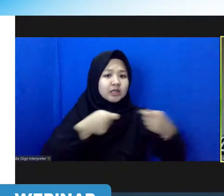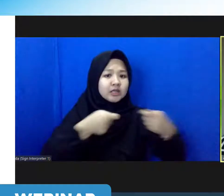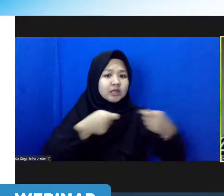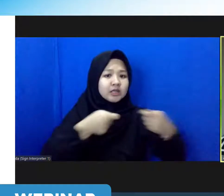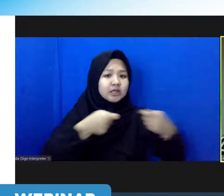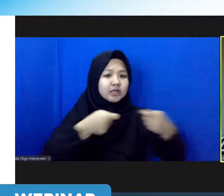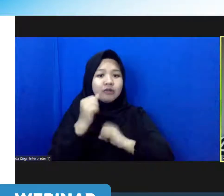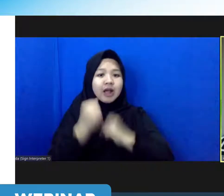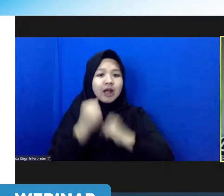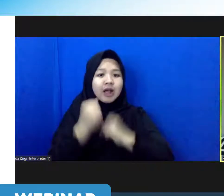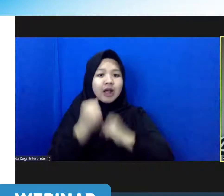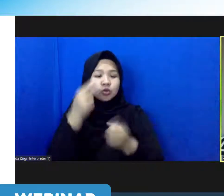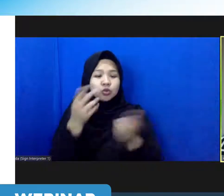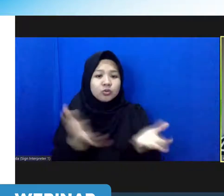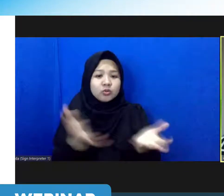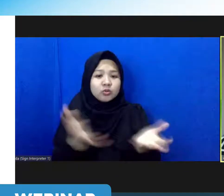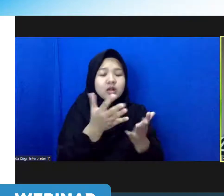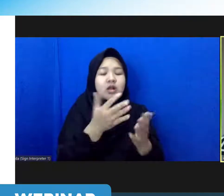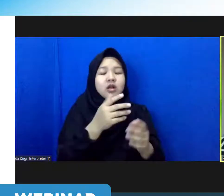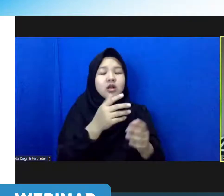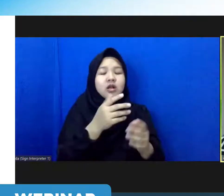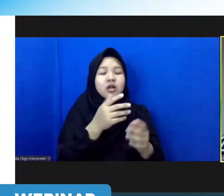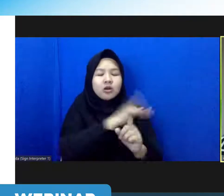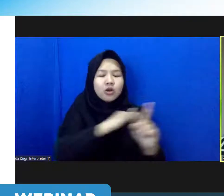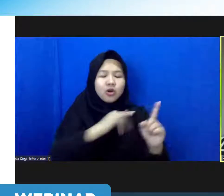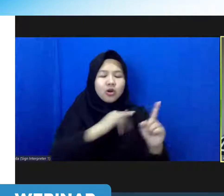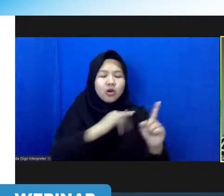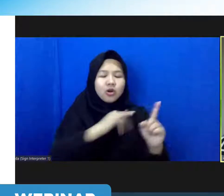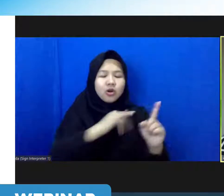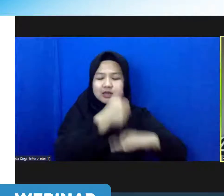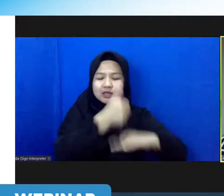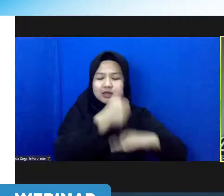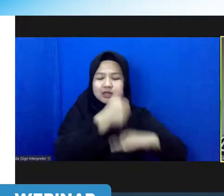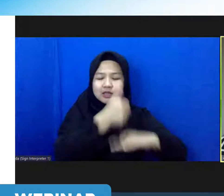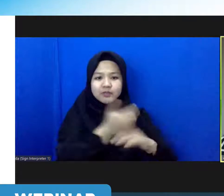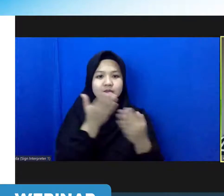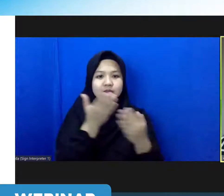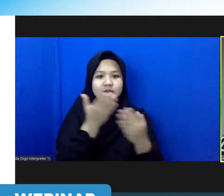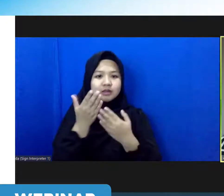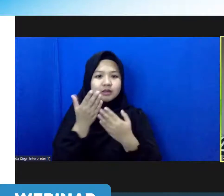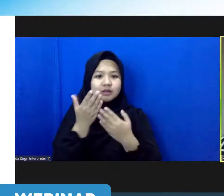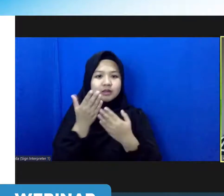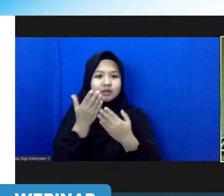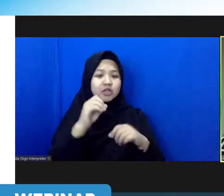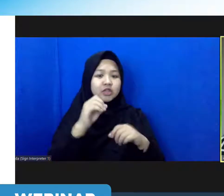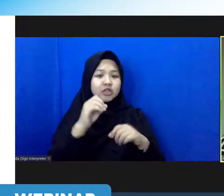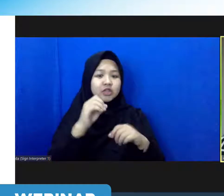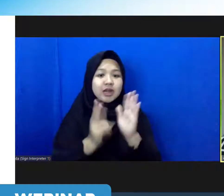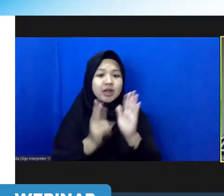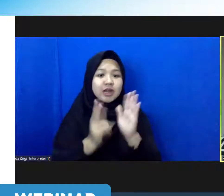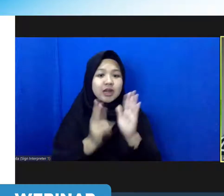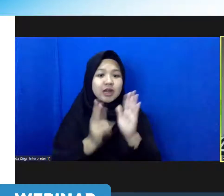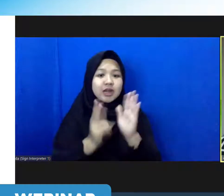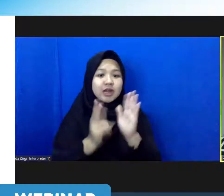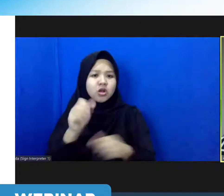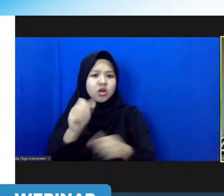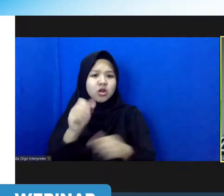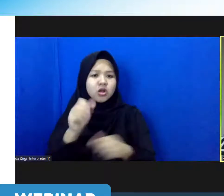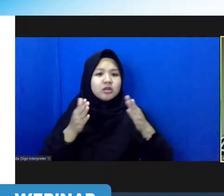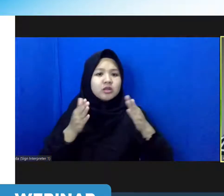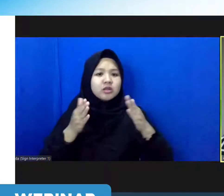action to empower local leadership and multi-stakeholder operations by CSO and NGOs, and then what the role is of